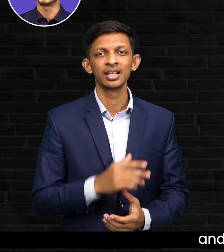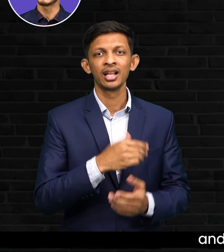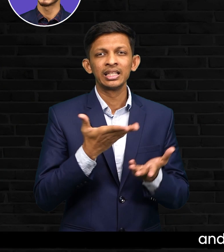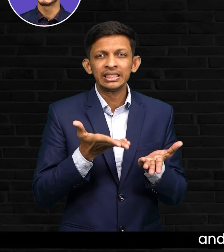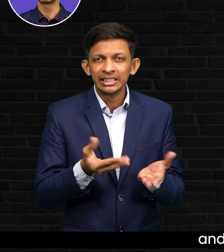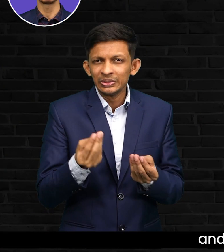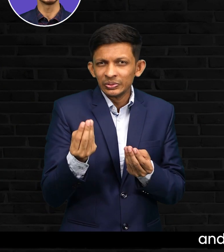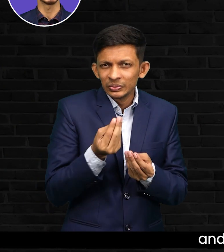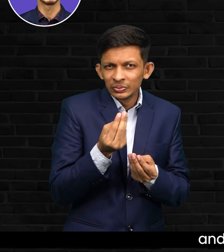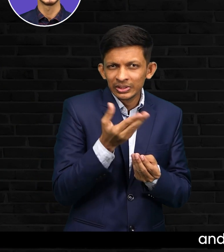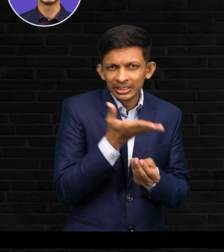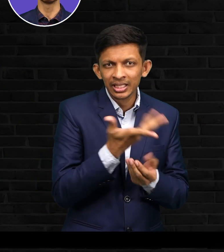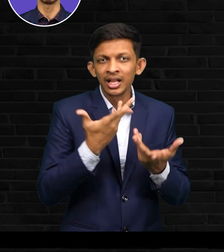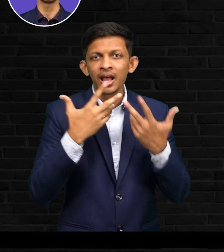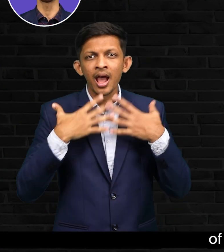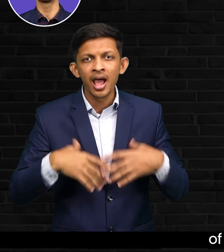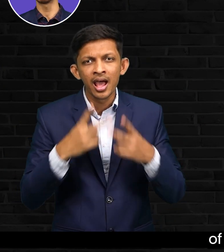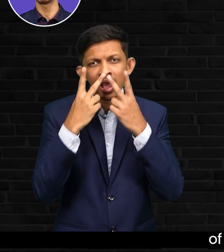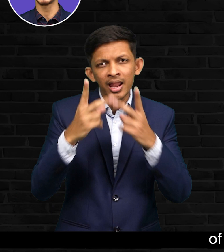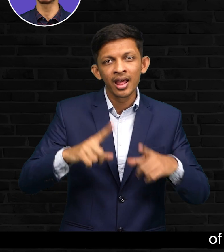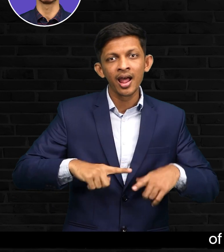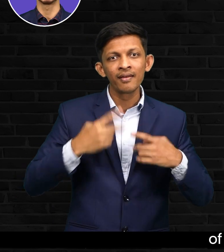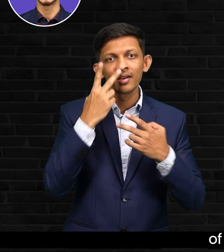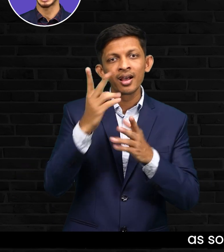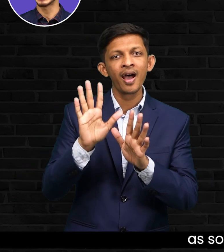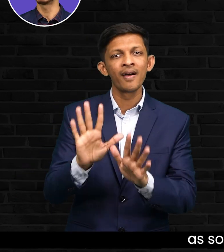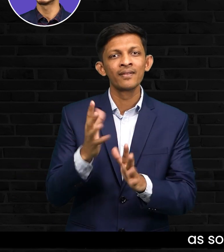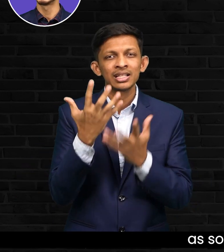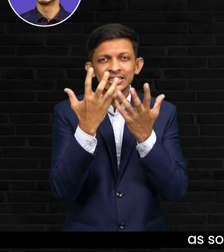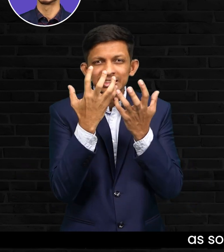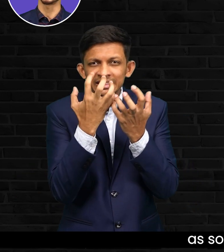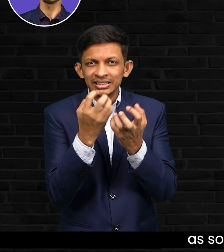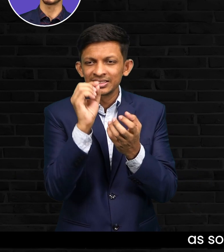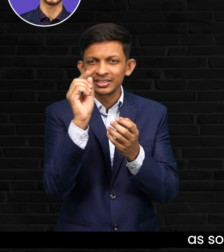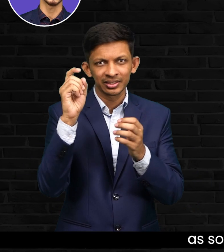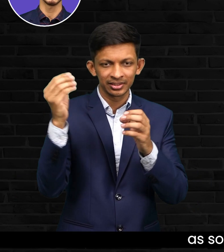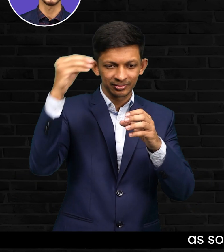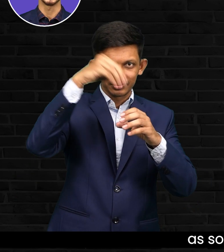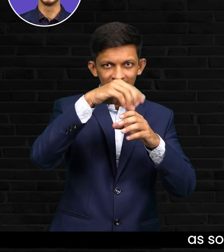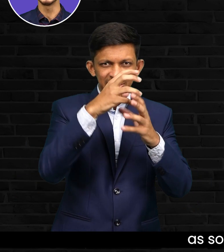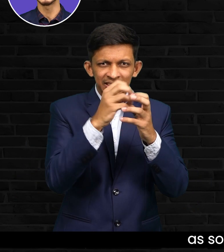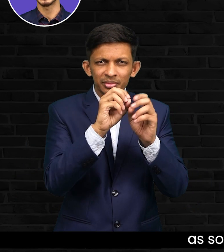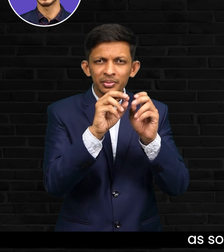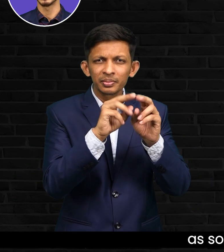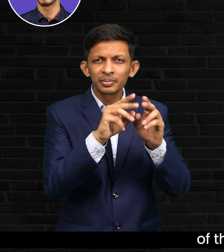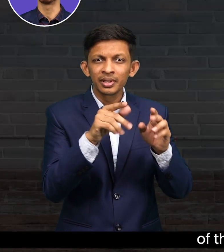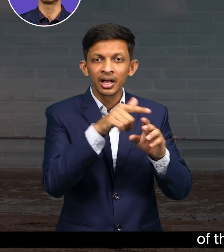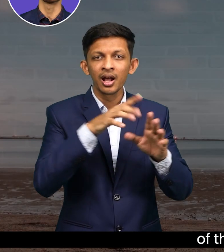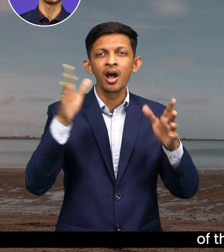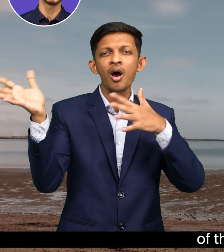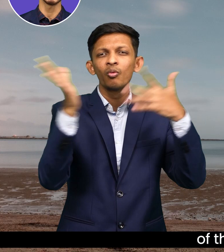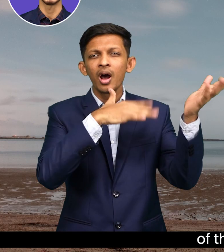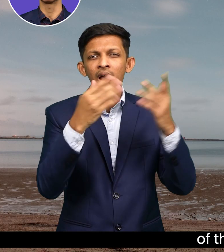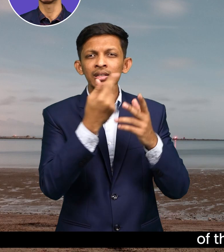and the rest is present in the bodies of living organisms as soil moisture, humidity, of